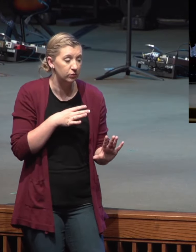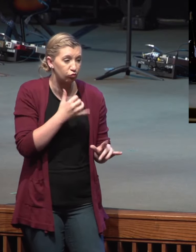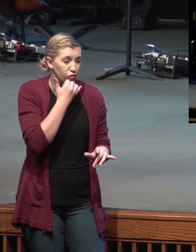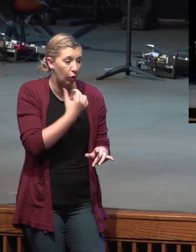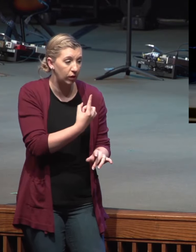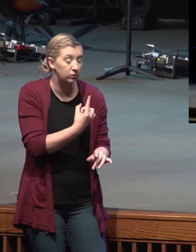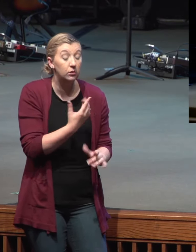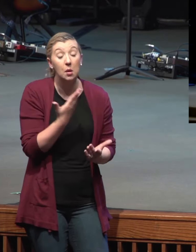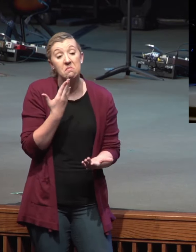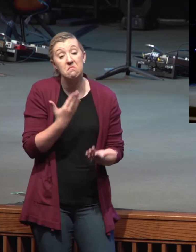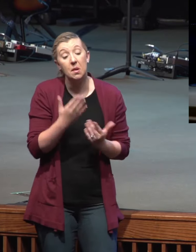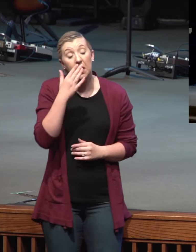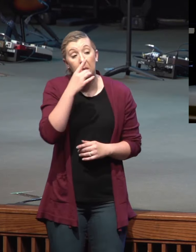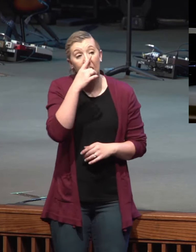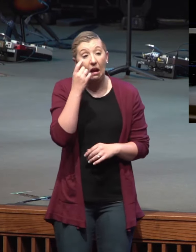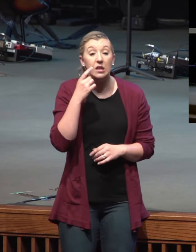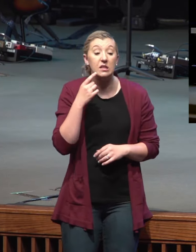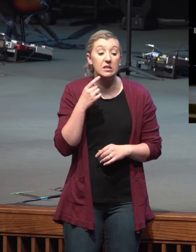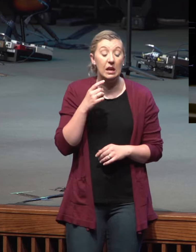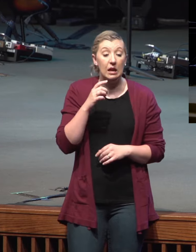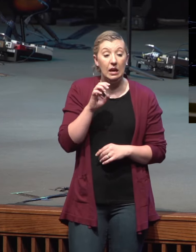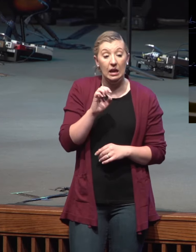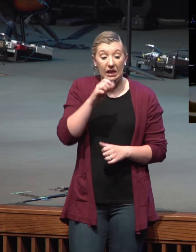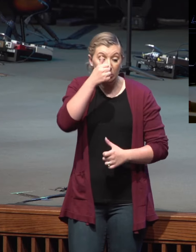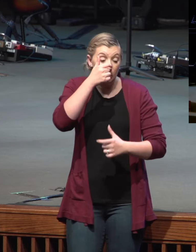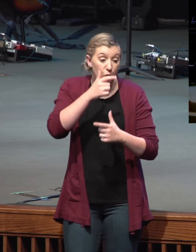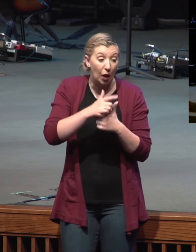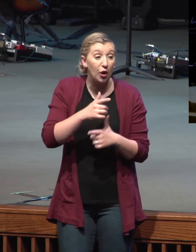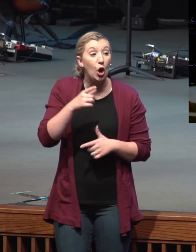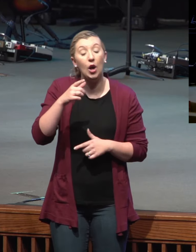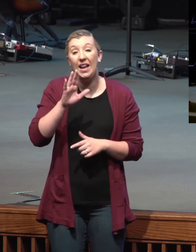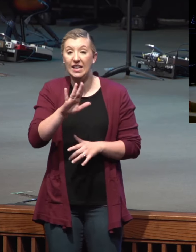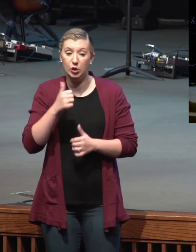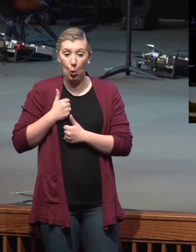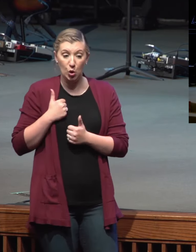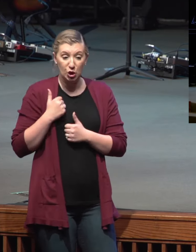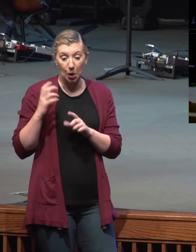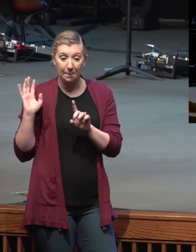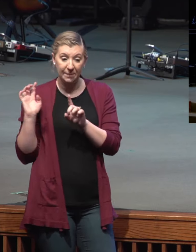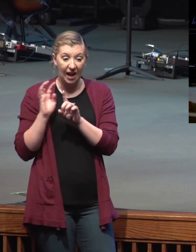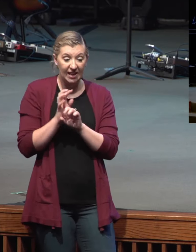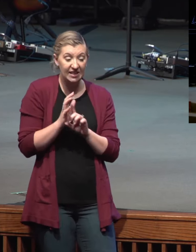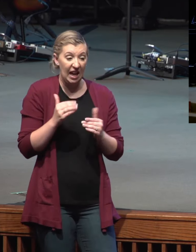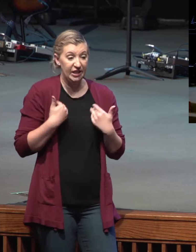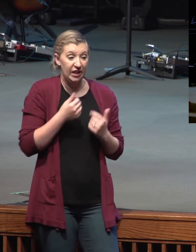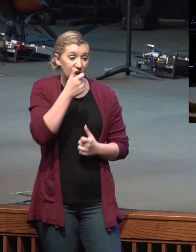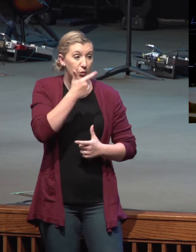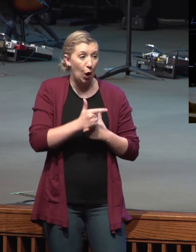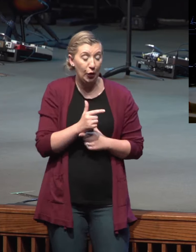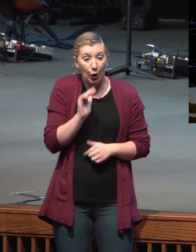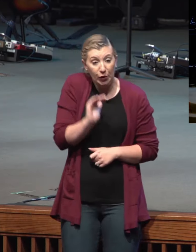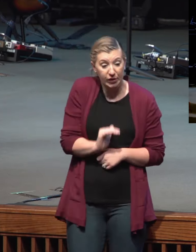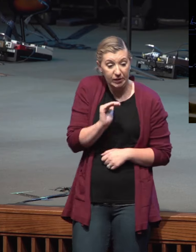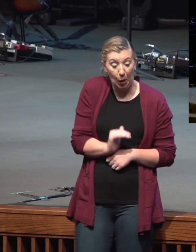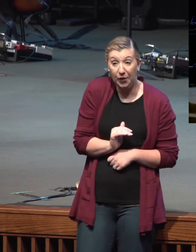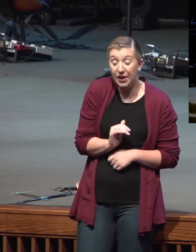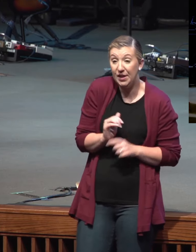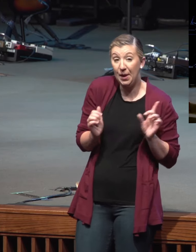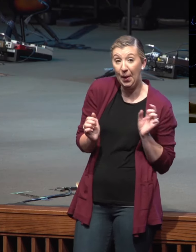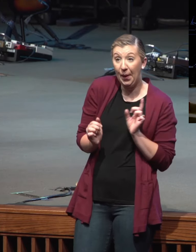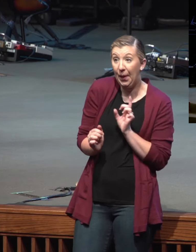Maybe it's because here's Eliab with all his soldier buddies, and then his youngest kid brother, the smallest one, is